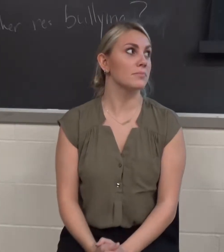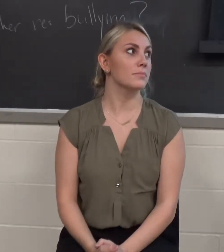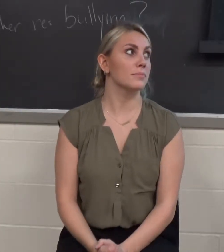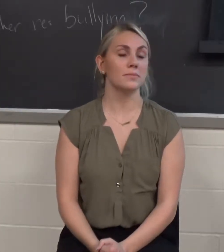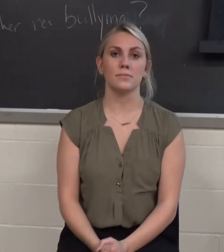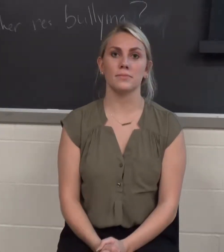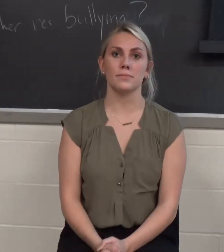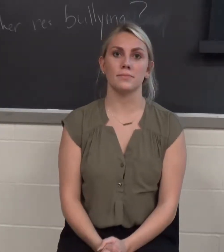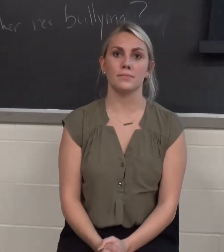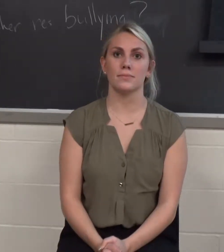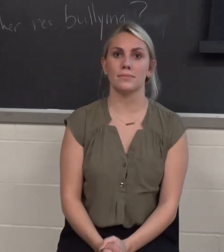Setting.